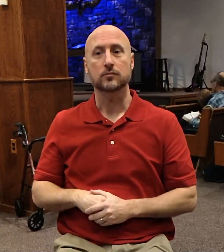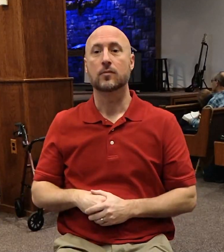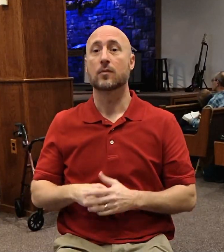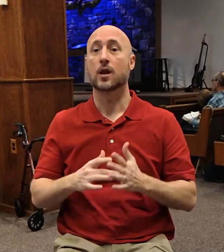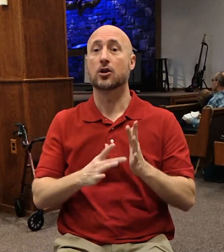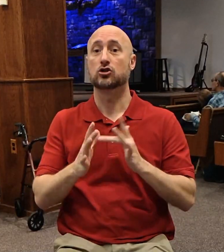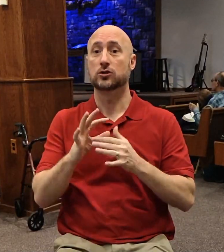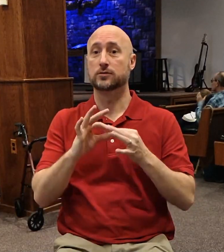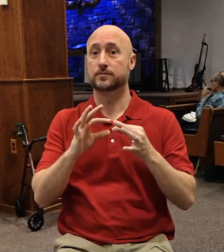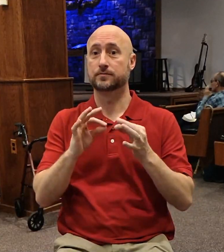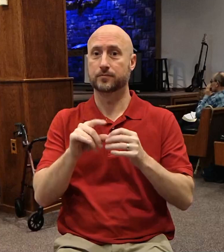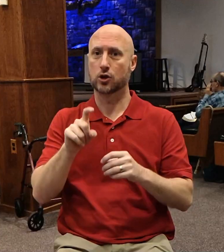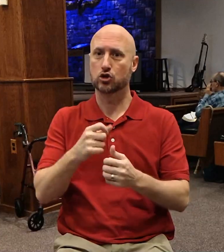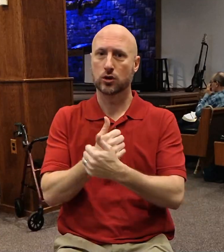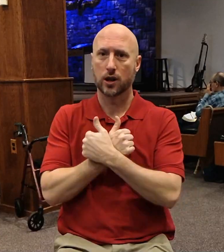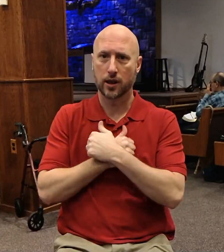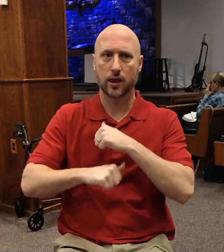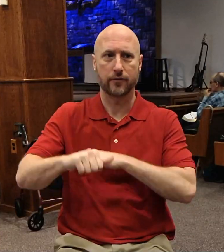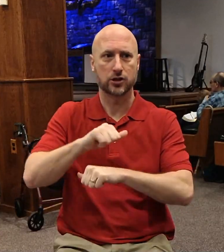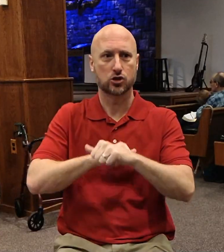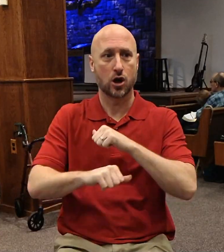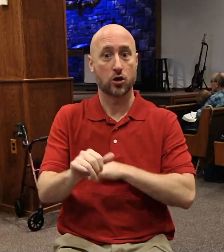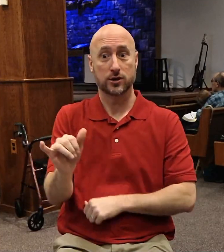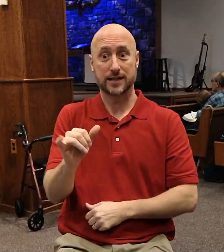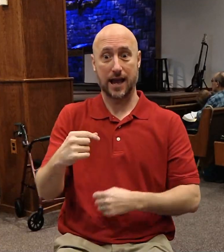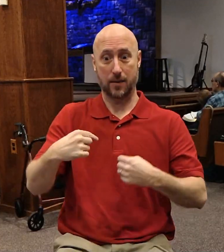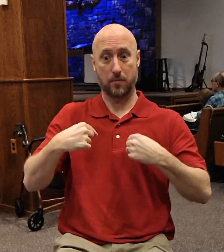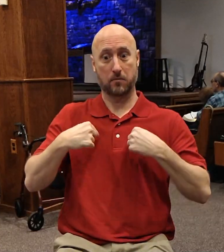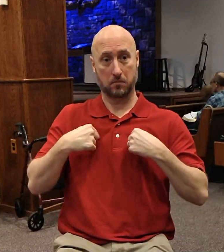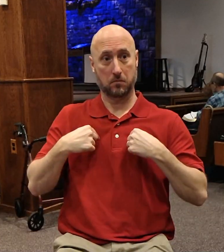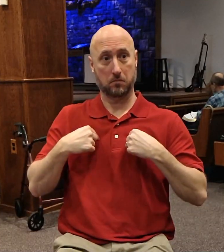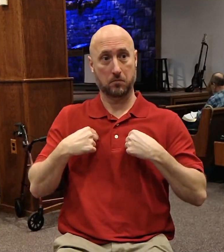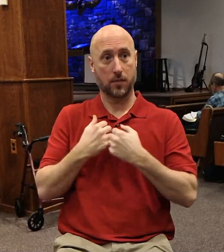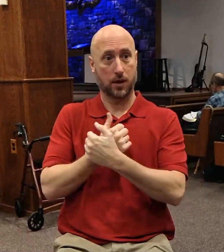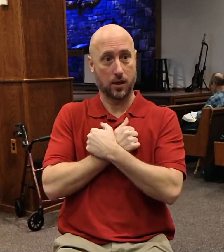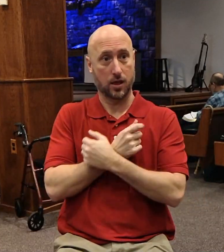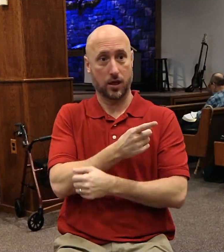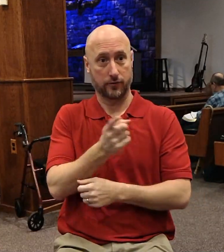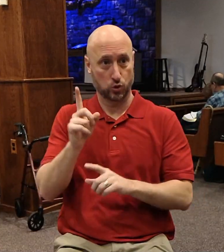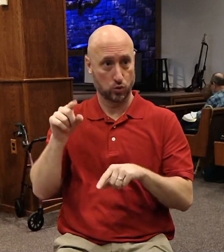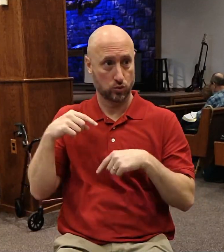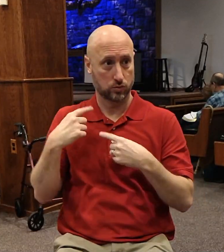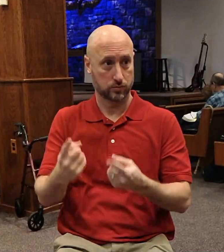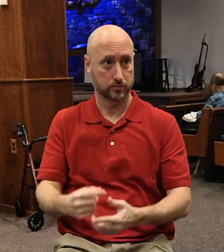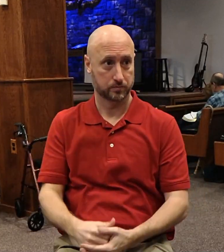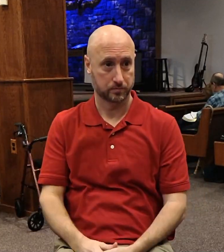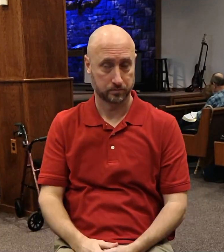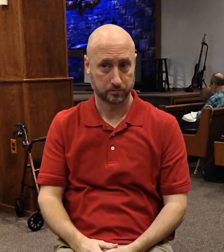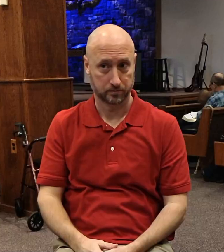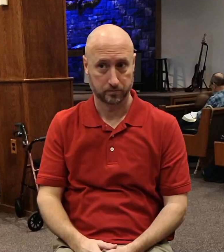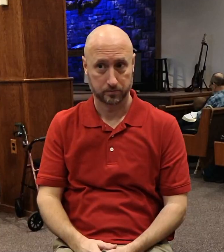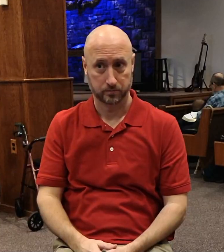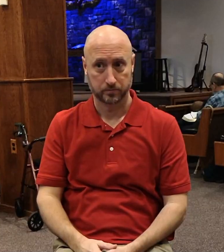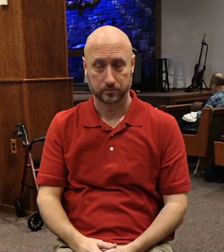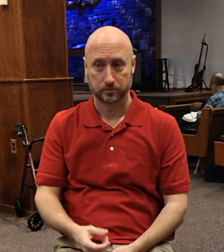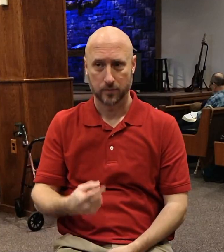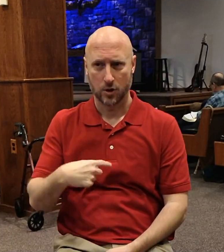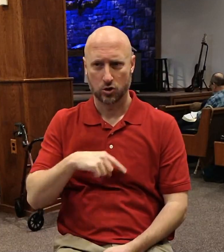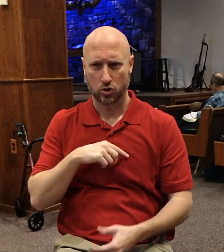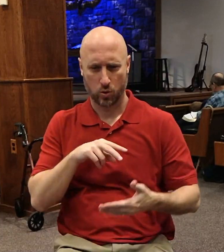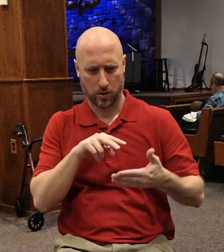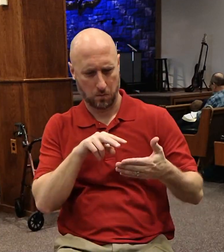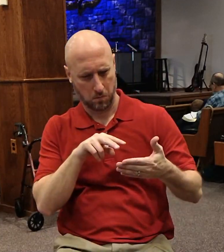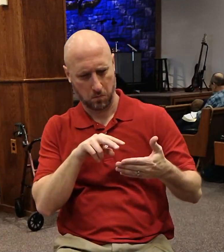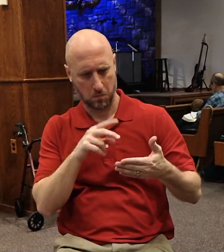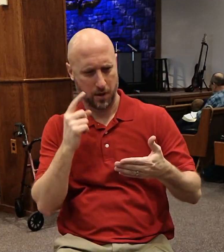what makes it new is he says, as I have loved you. As I have loved you. And you know, we listen to that and think,